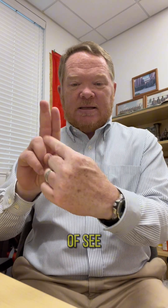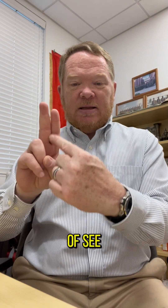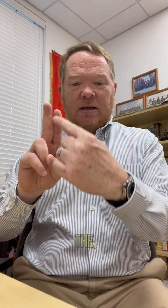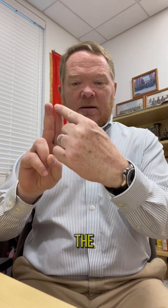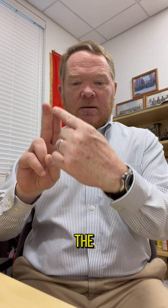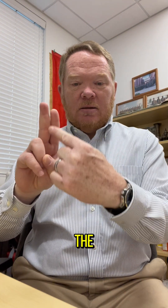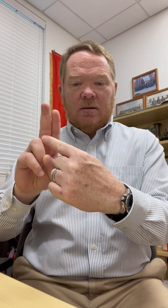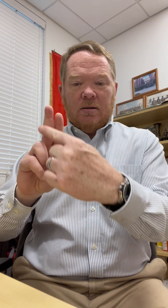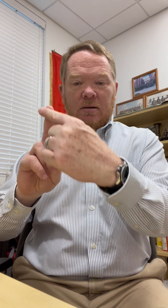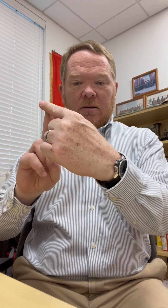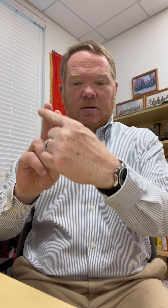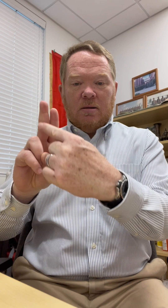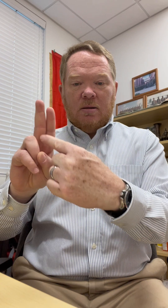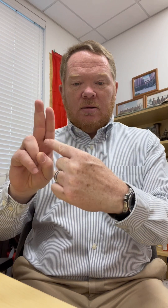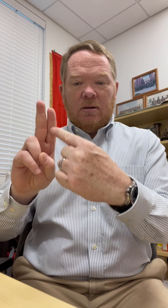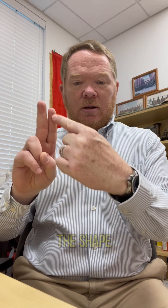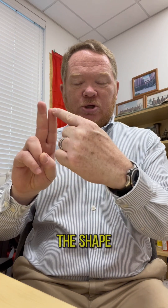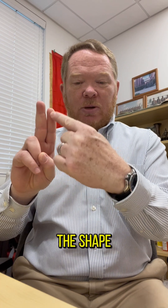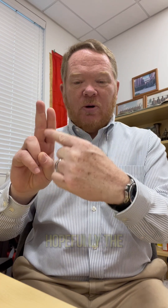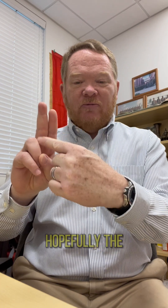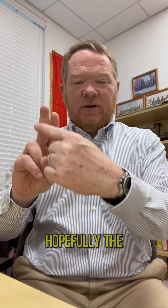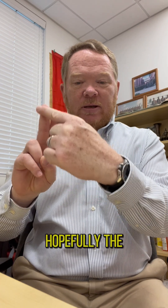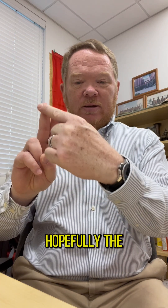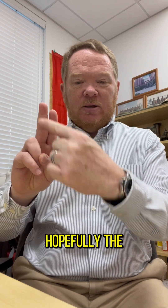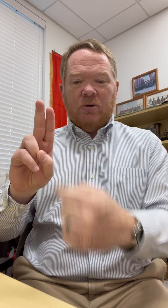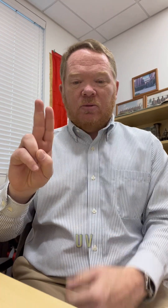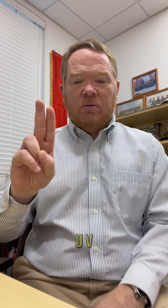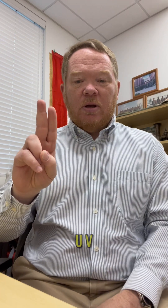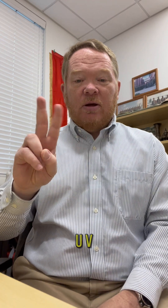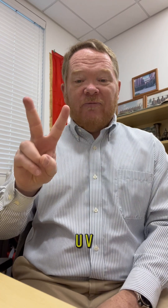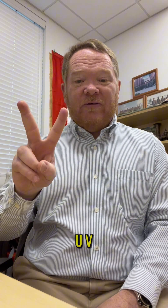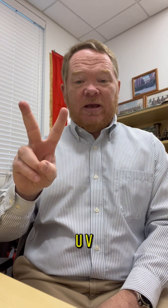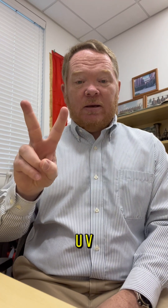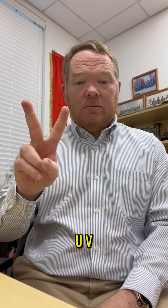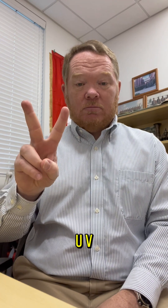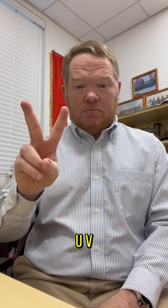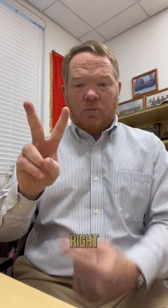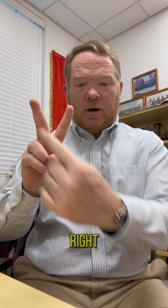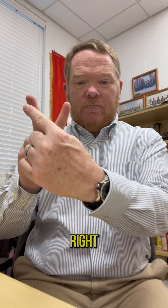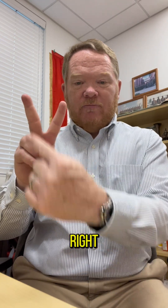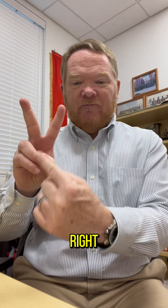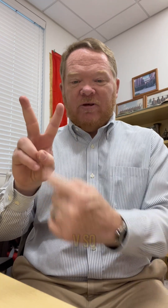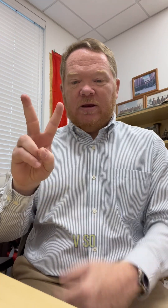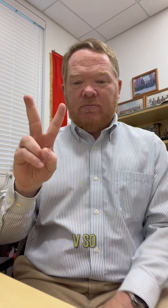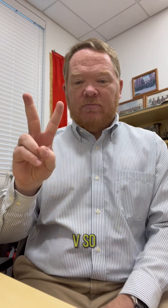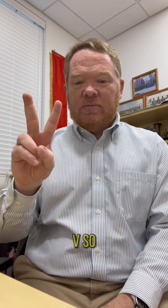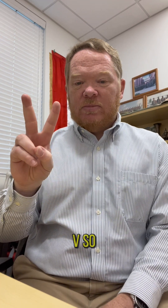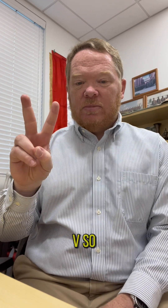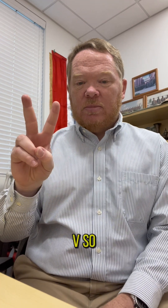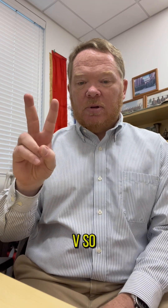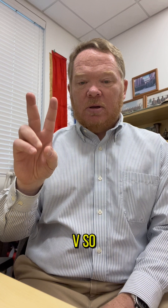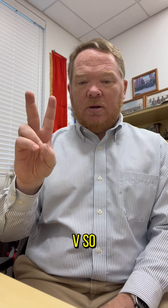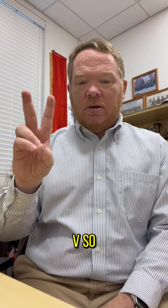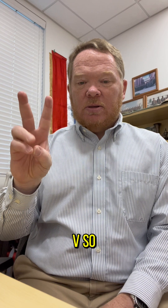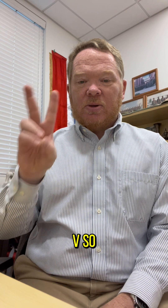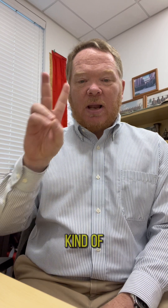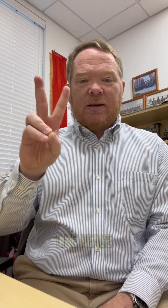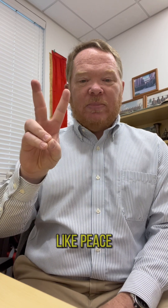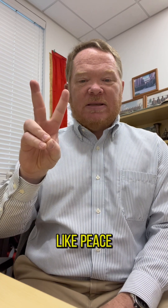the shape, hopefully, the U. V, right? V. So kind of like peace